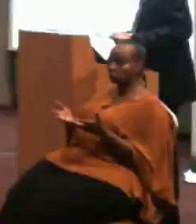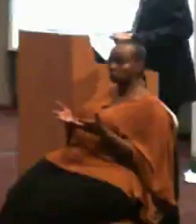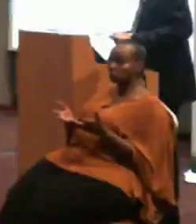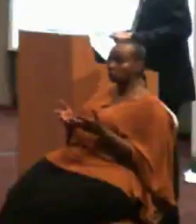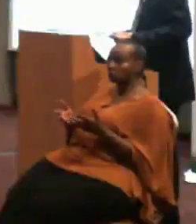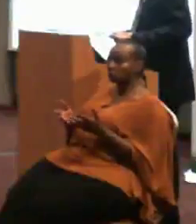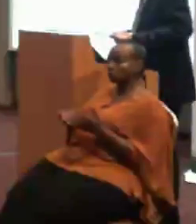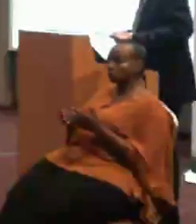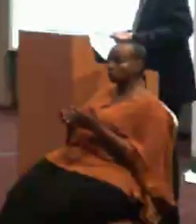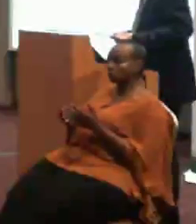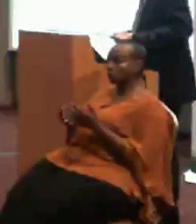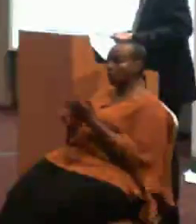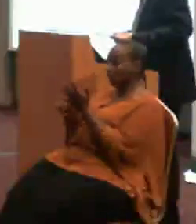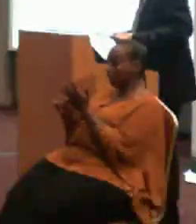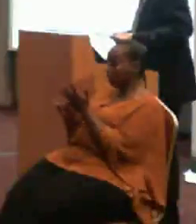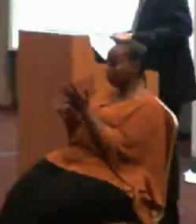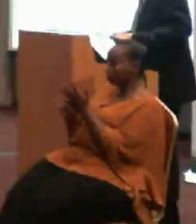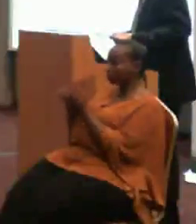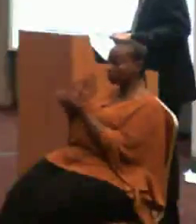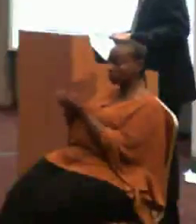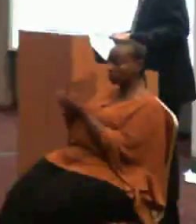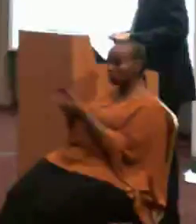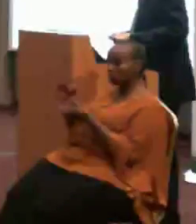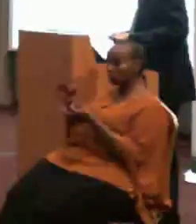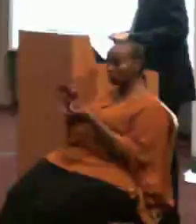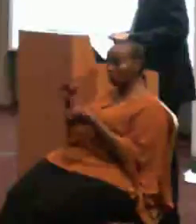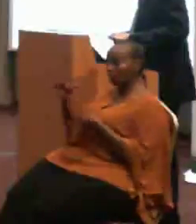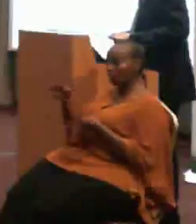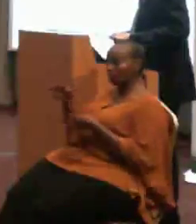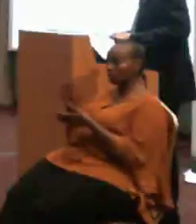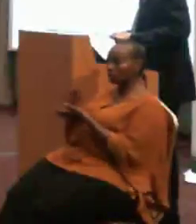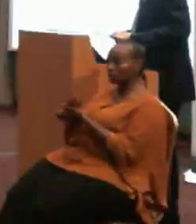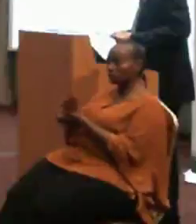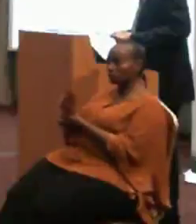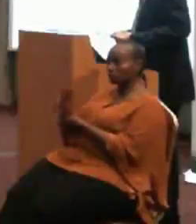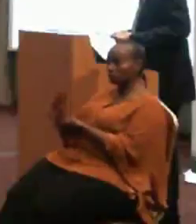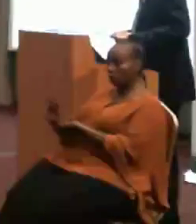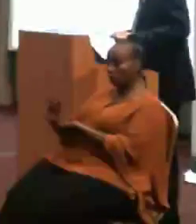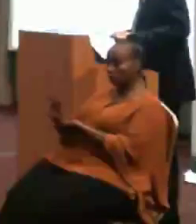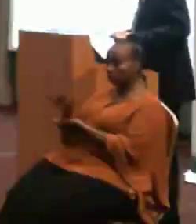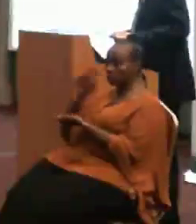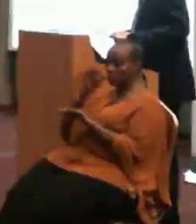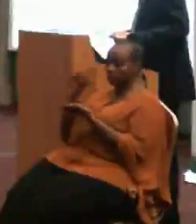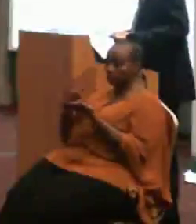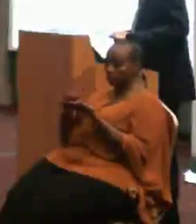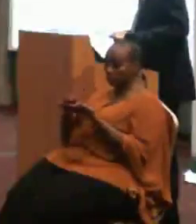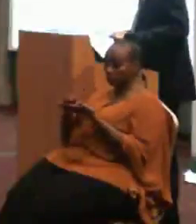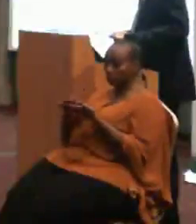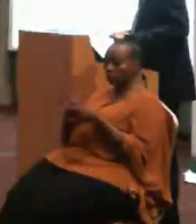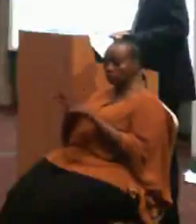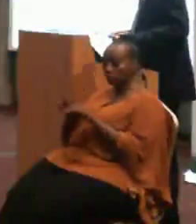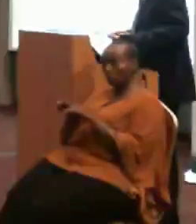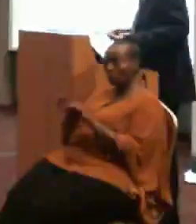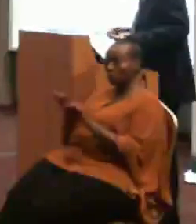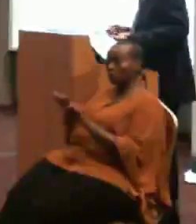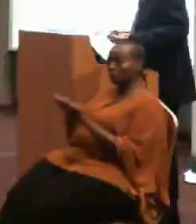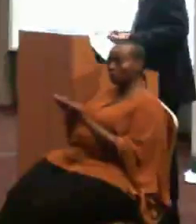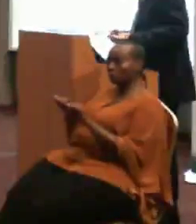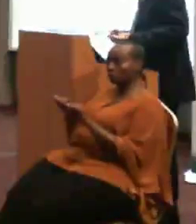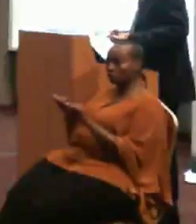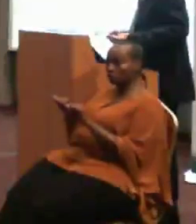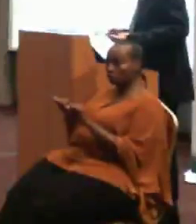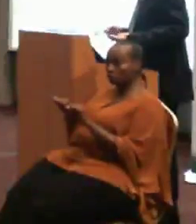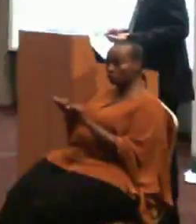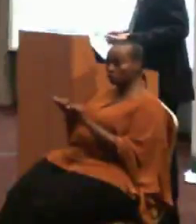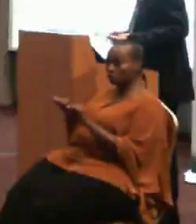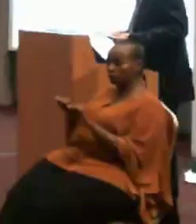saw there from our page 12 of our RCA application measured the variance from the